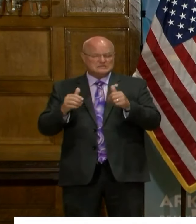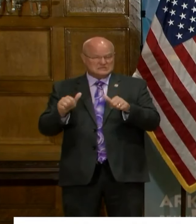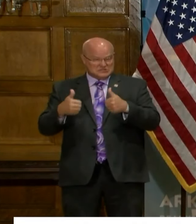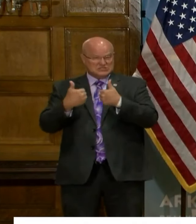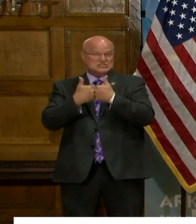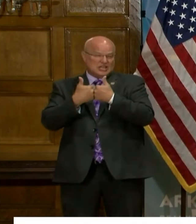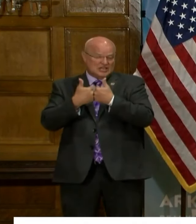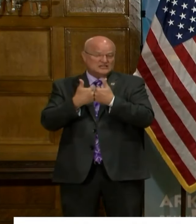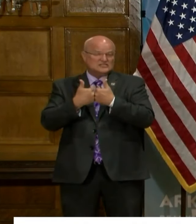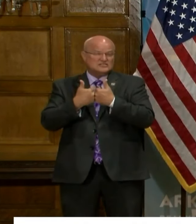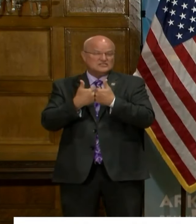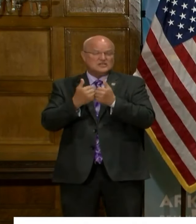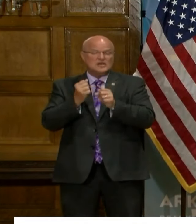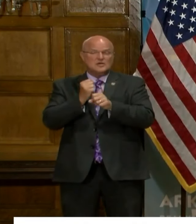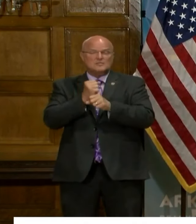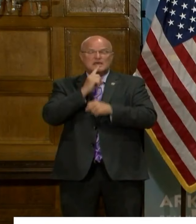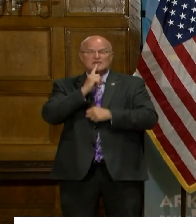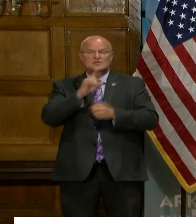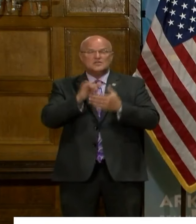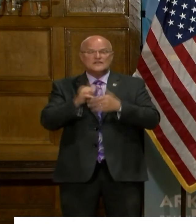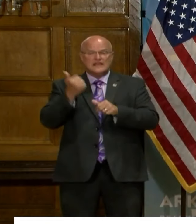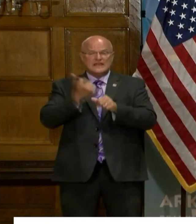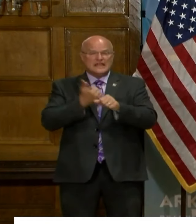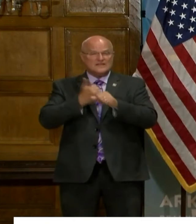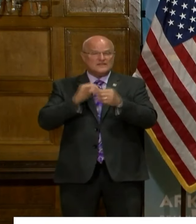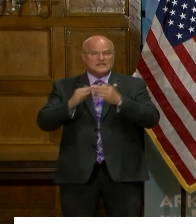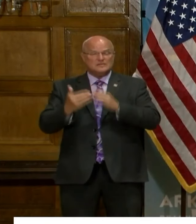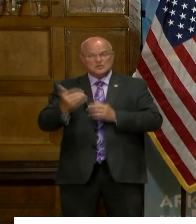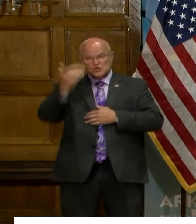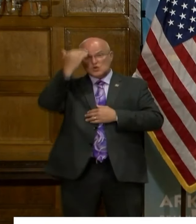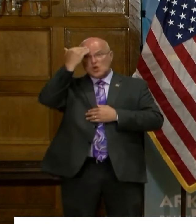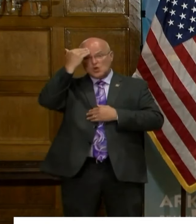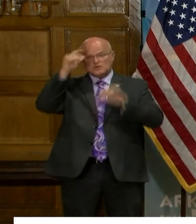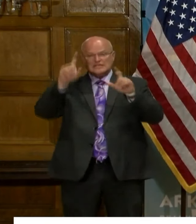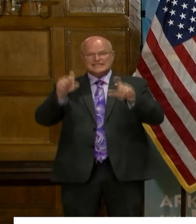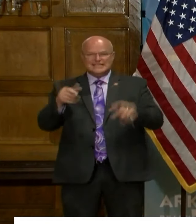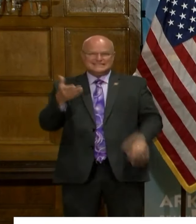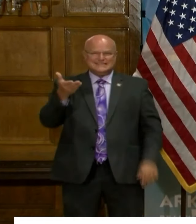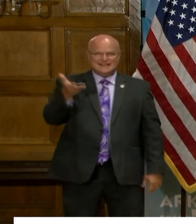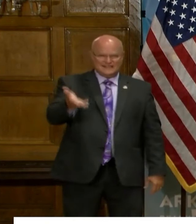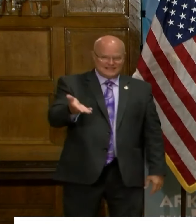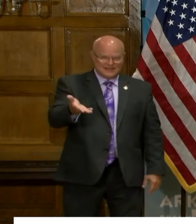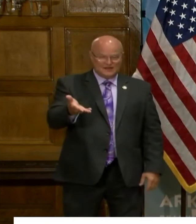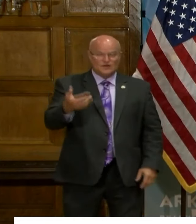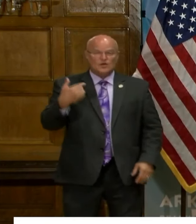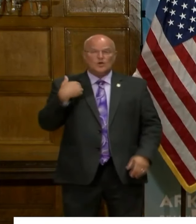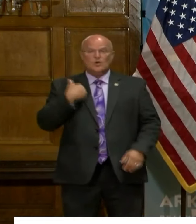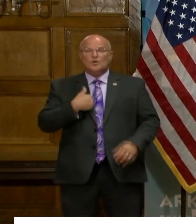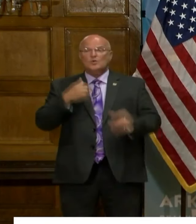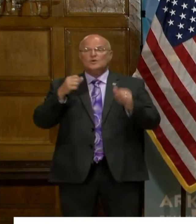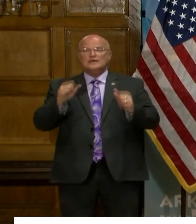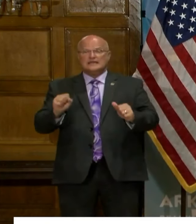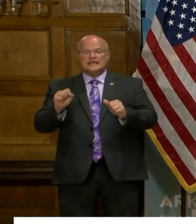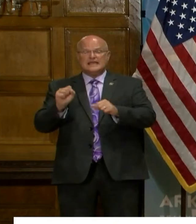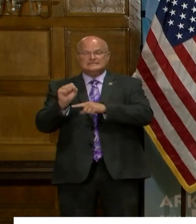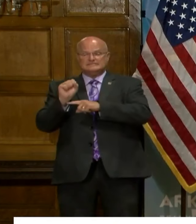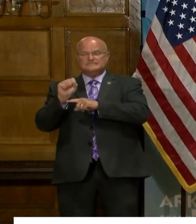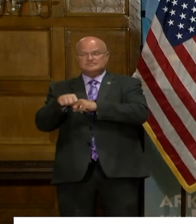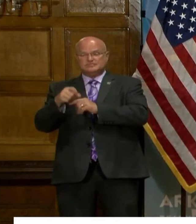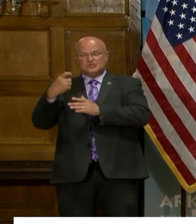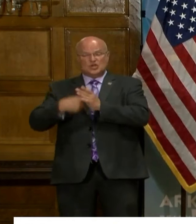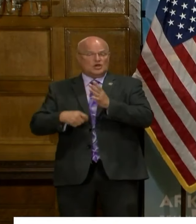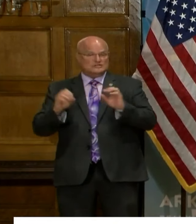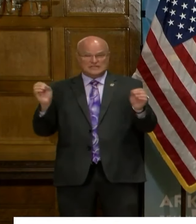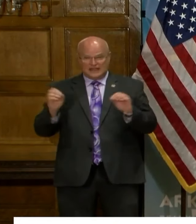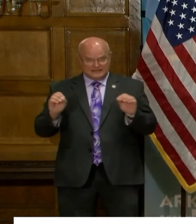in making sure that every community knows that that testing is available, that we can overcome the concern about